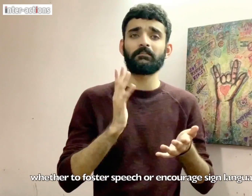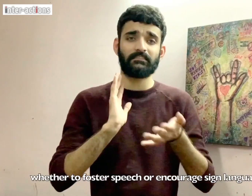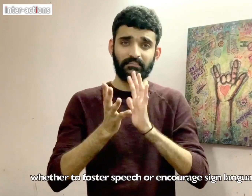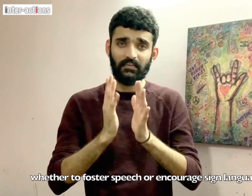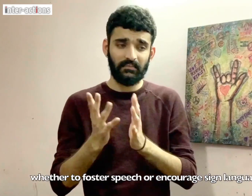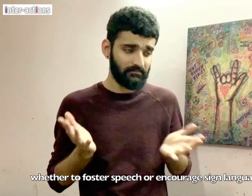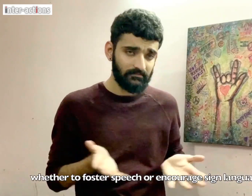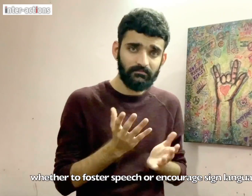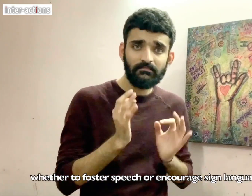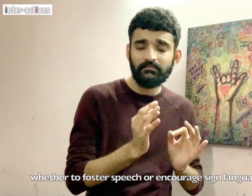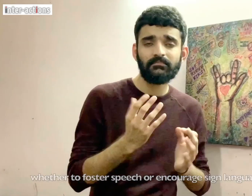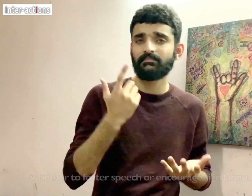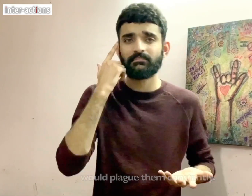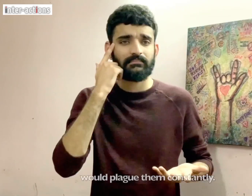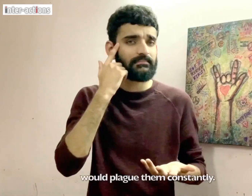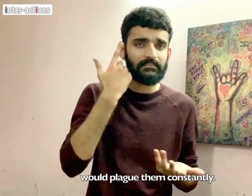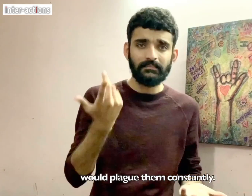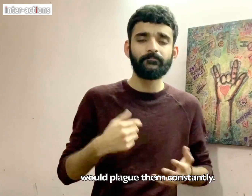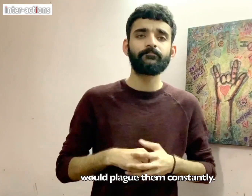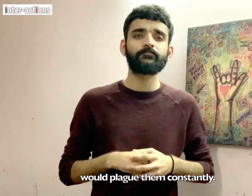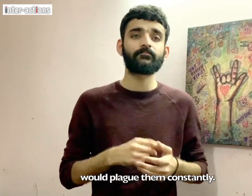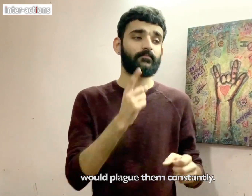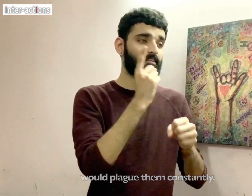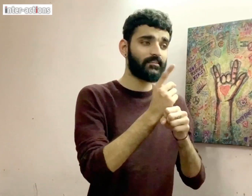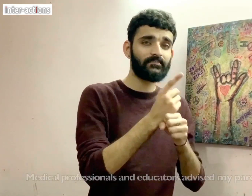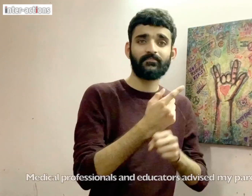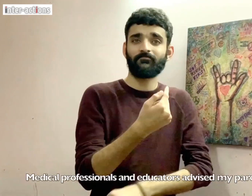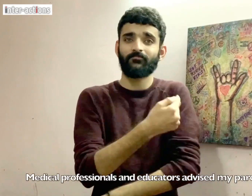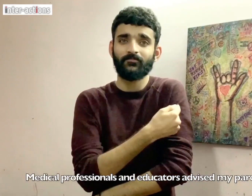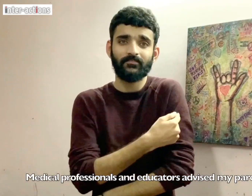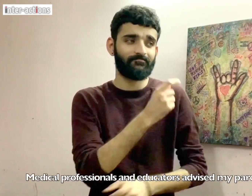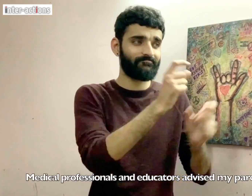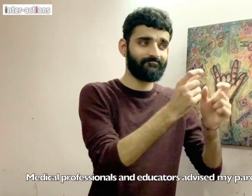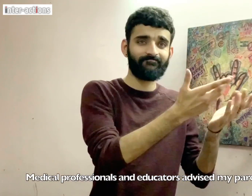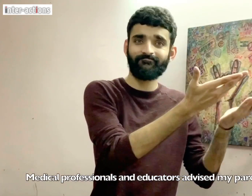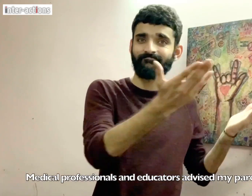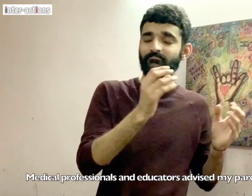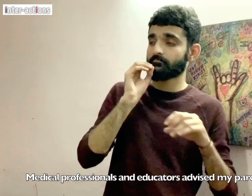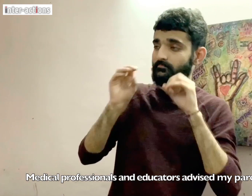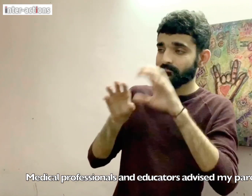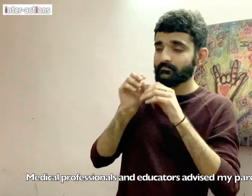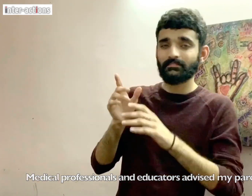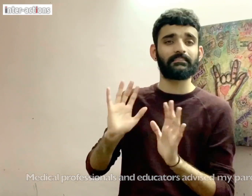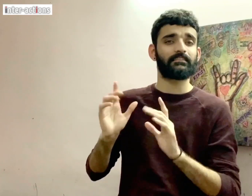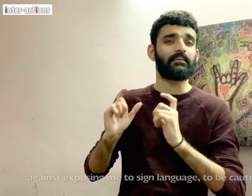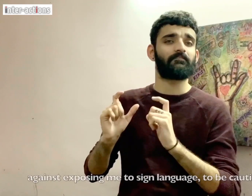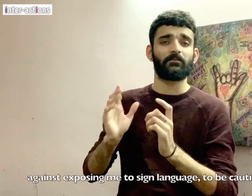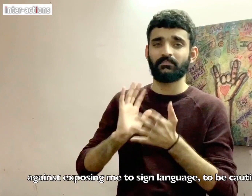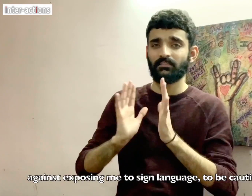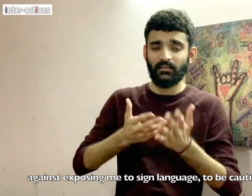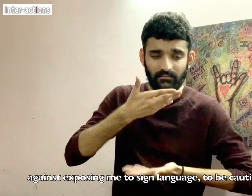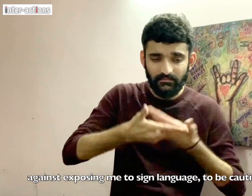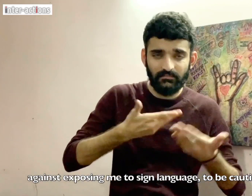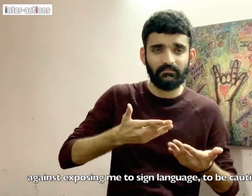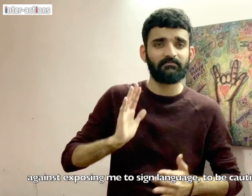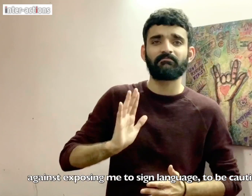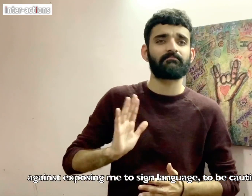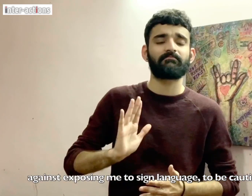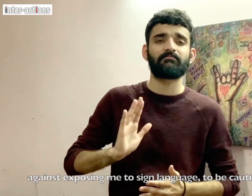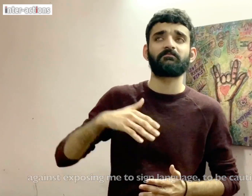speech or encourage sign language, would plague them constantly. Medical professionals and educators advised my parents against exposing me to sign language,